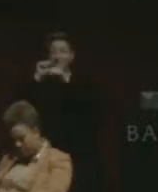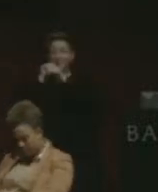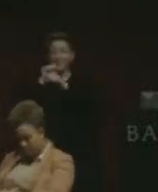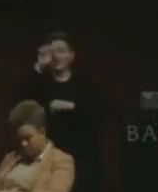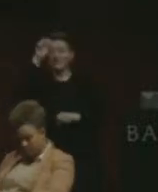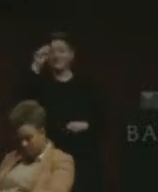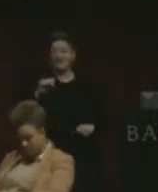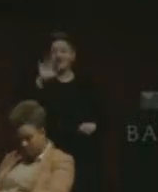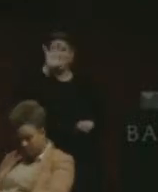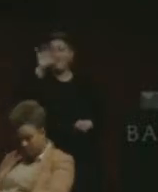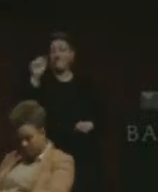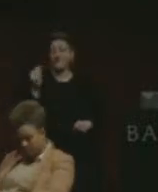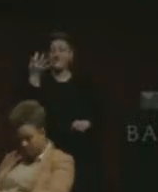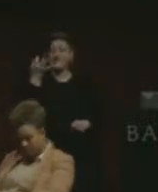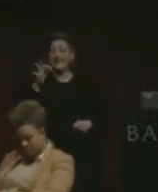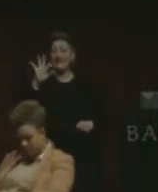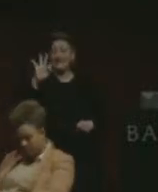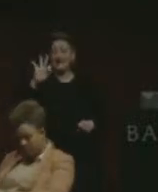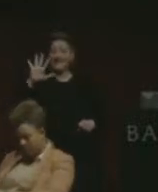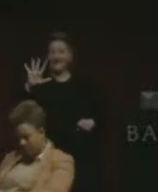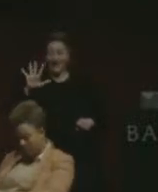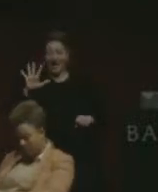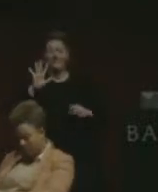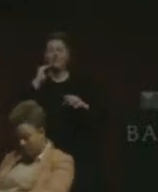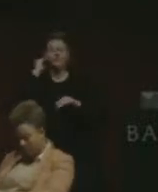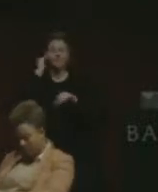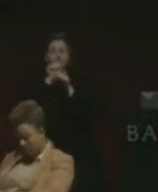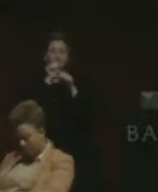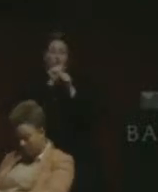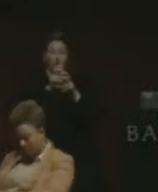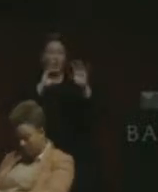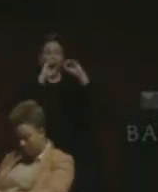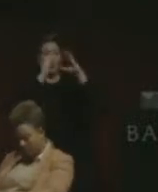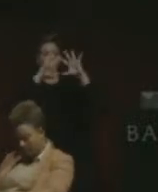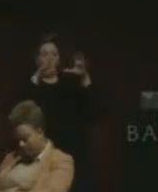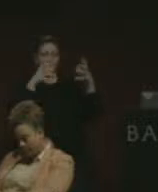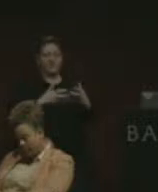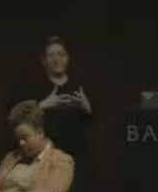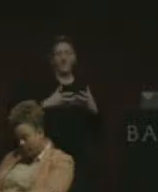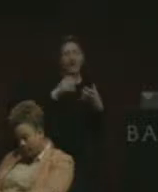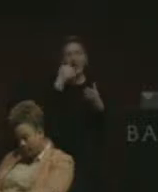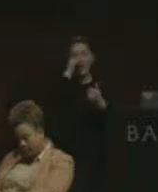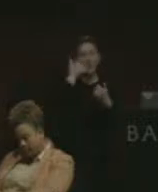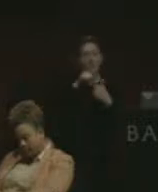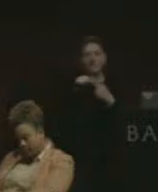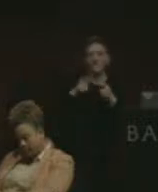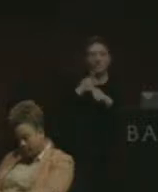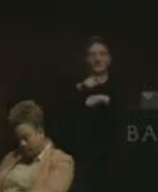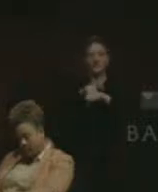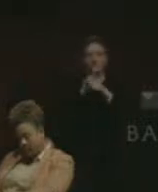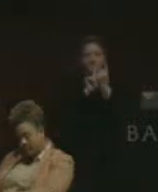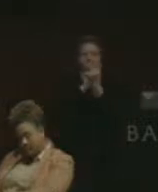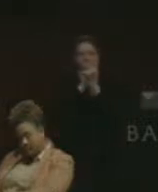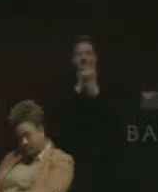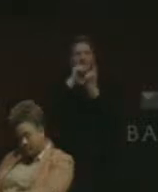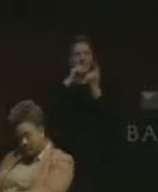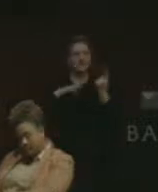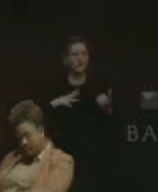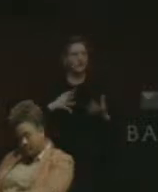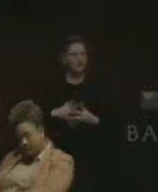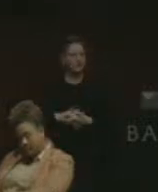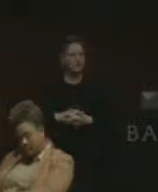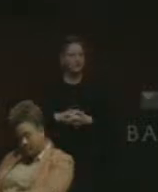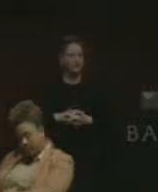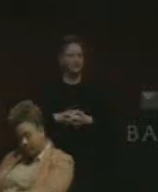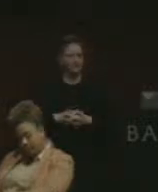South Africa since 1995 with domestic worker organizations. And I remember so vividly one of my first encounters when a woman said, "We